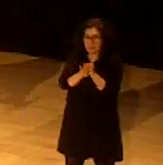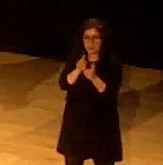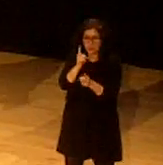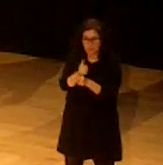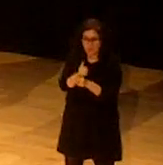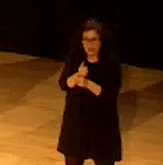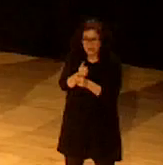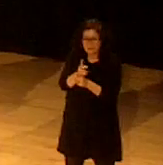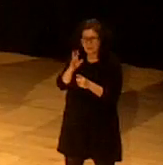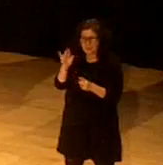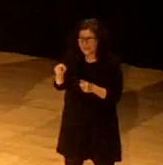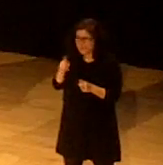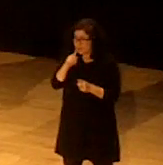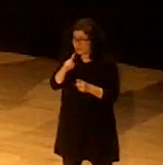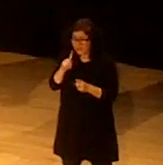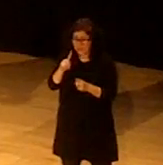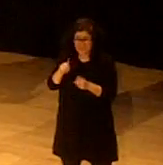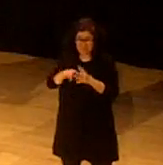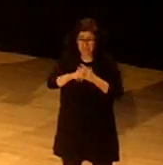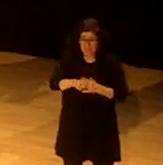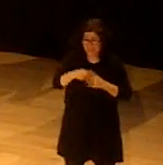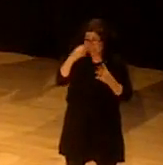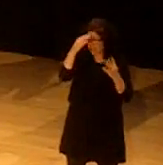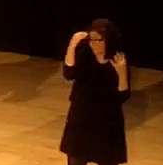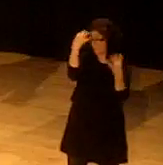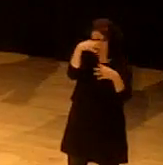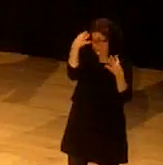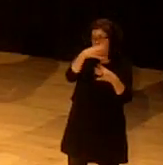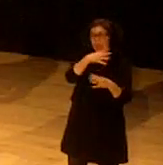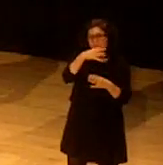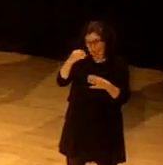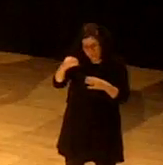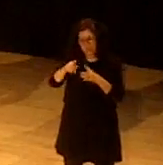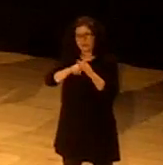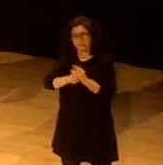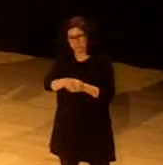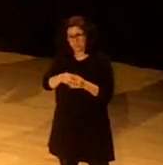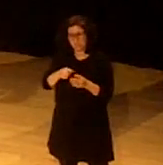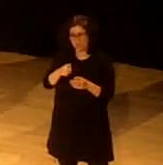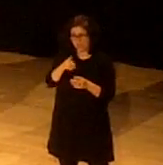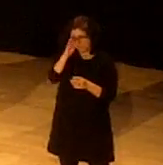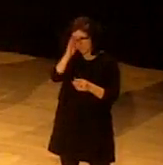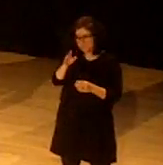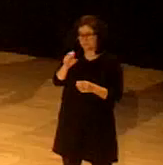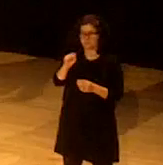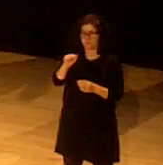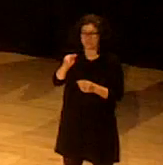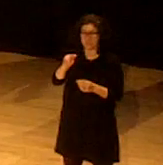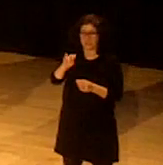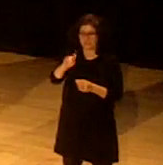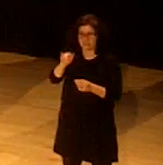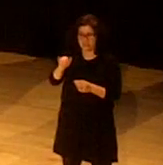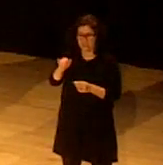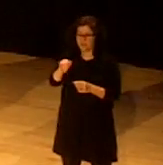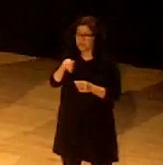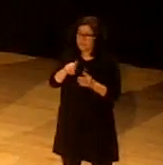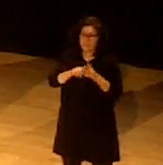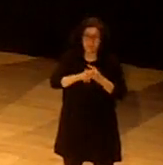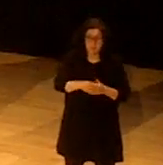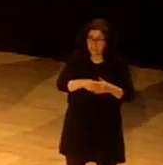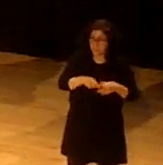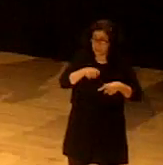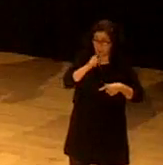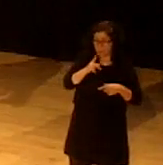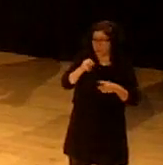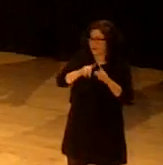both madness and sanity, the beginning of both reality and magic, the beginning of a relationship that is